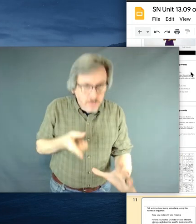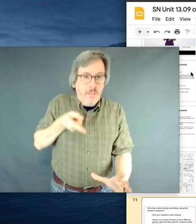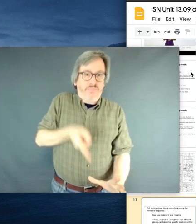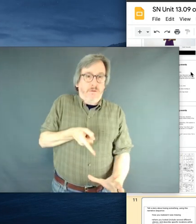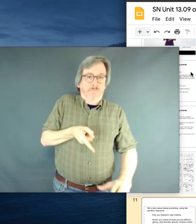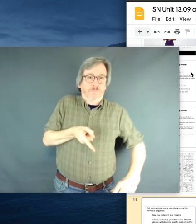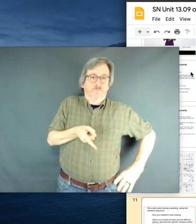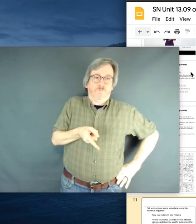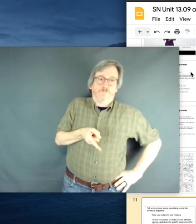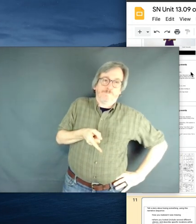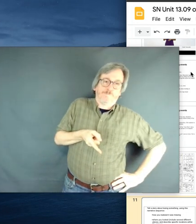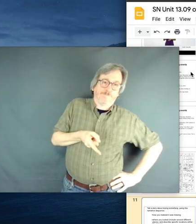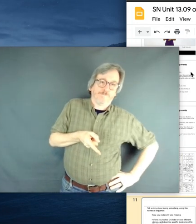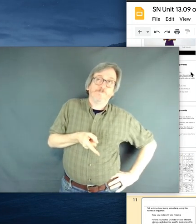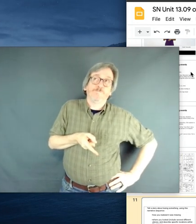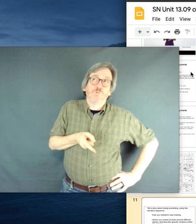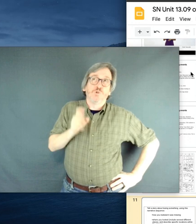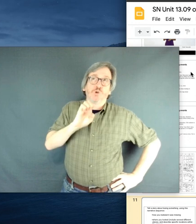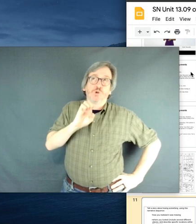Back.